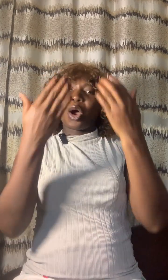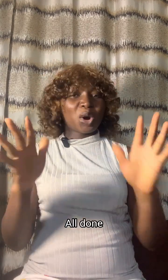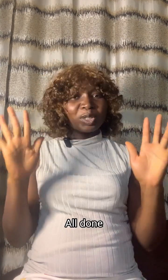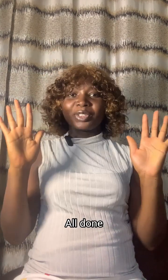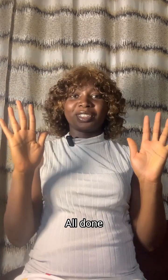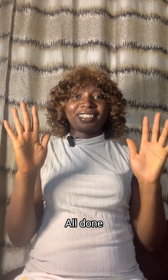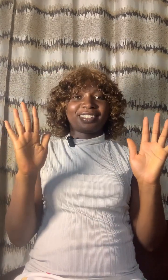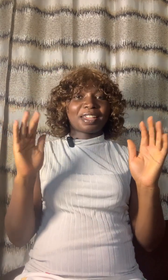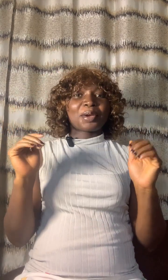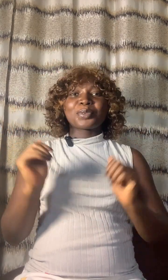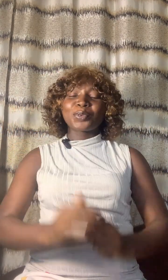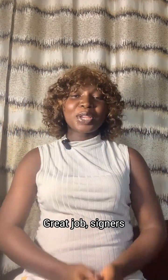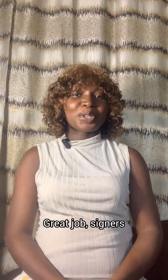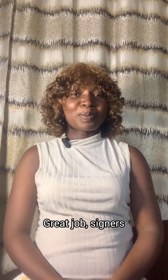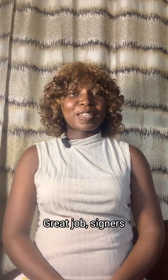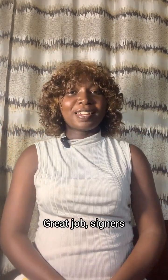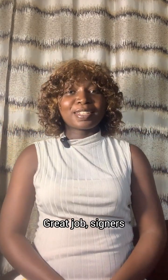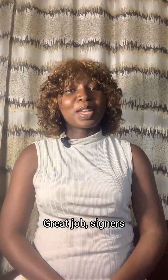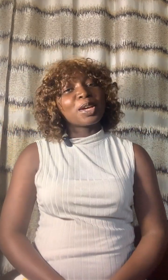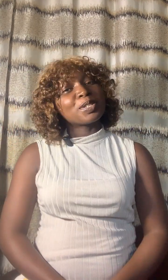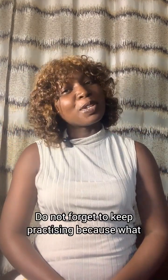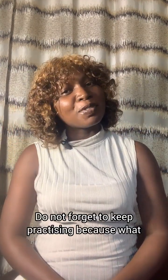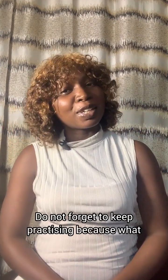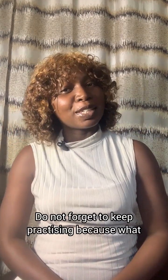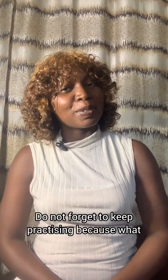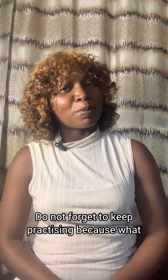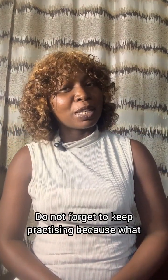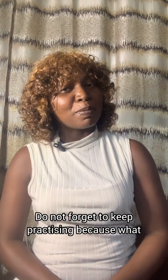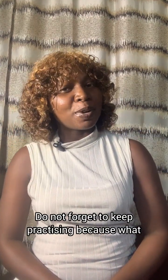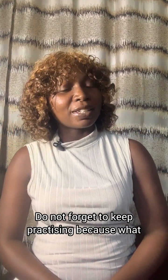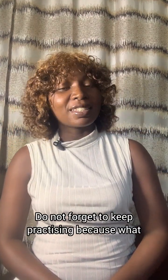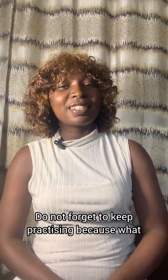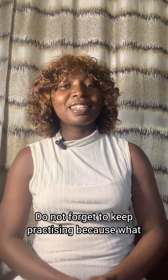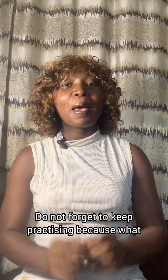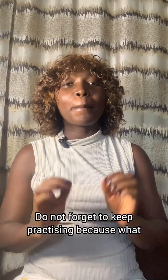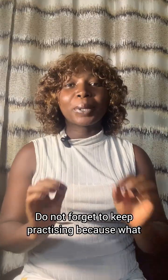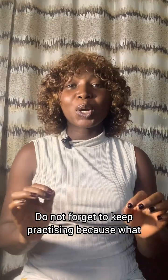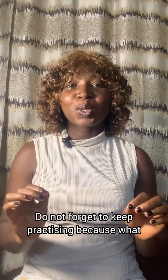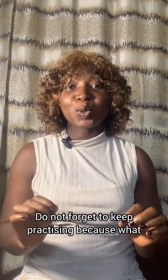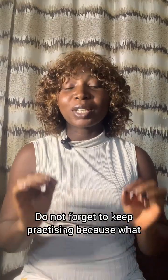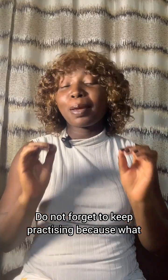All done. Great job, signers. Do not forget to keep practicing because